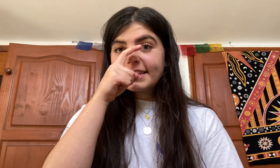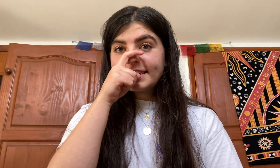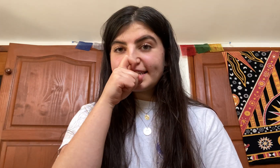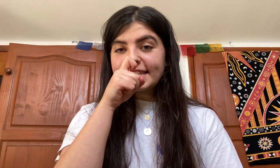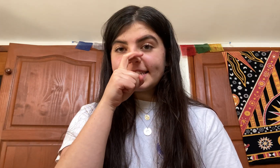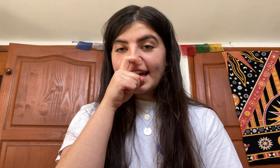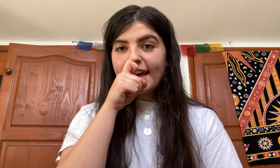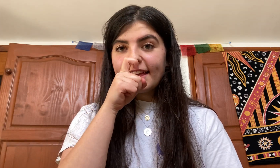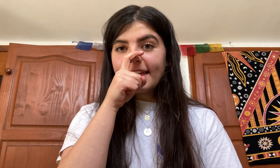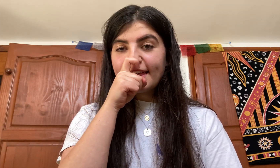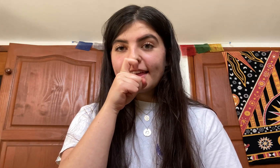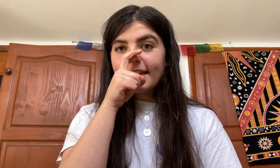sister